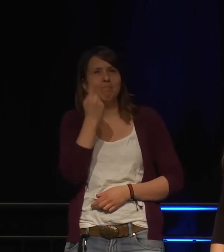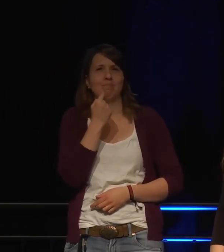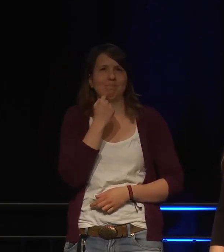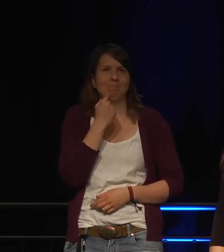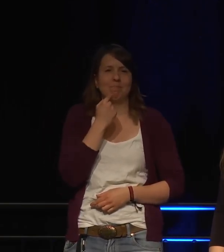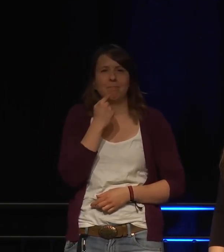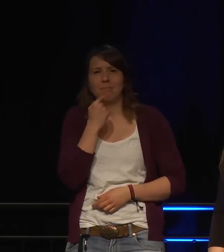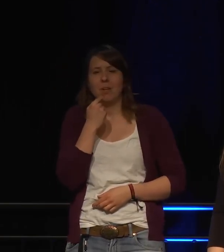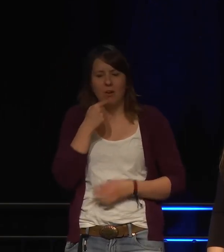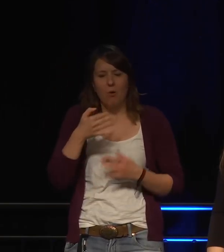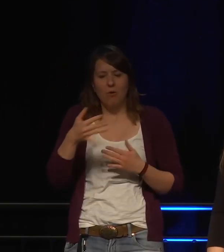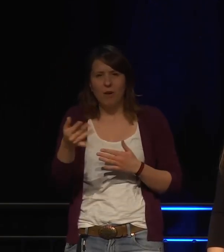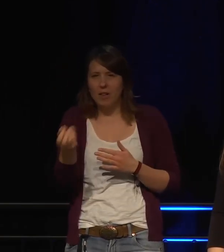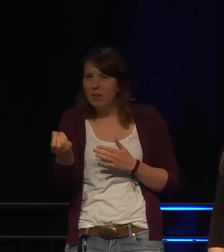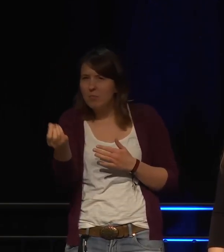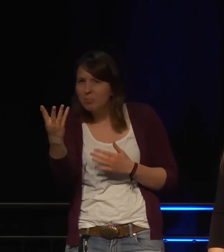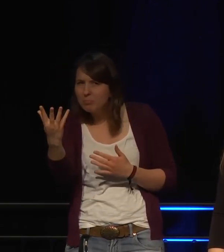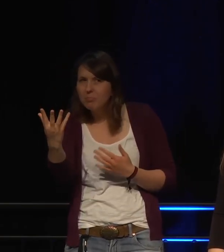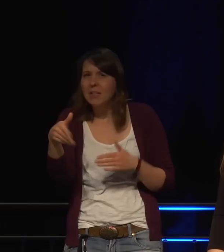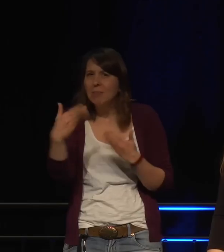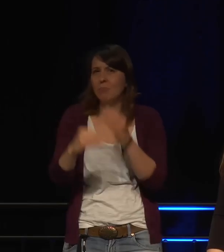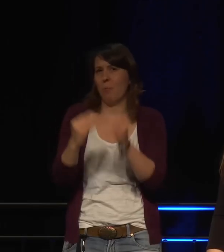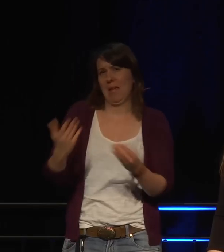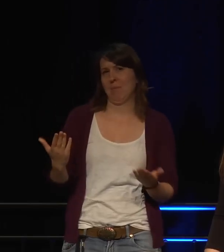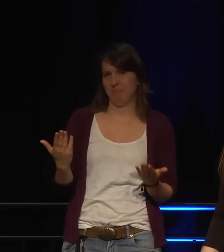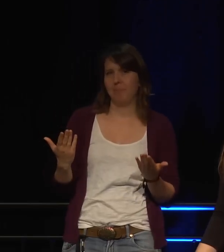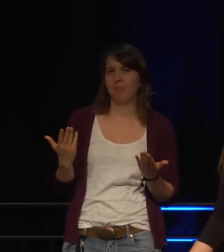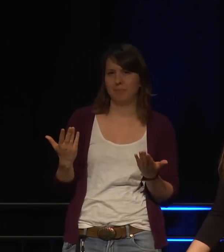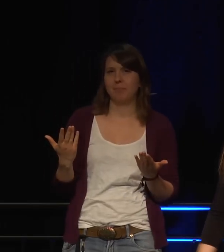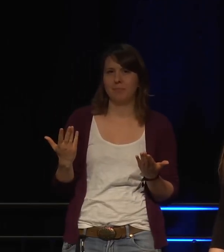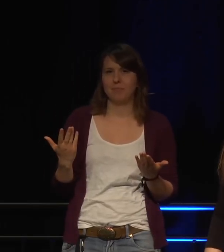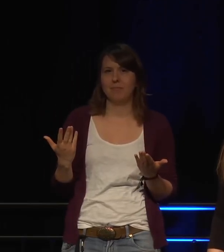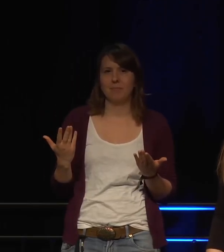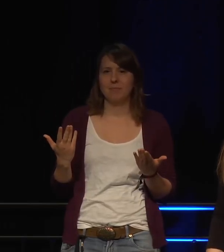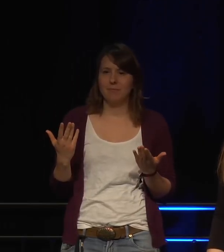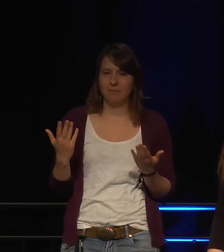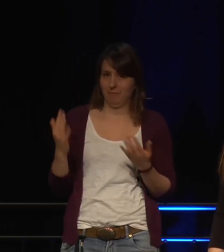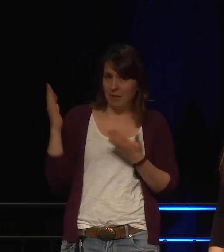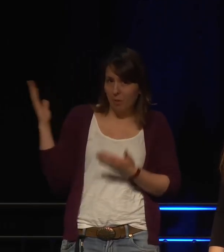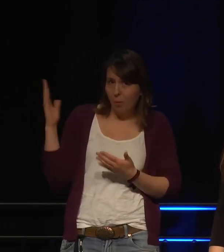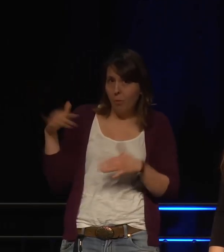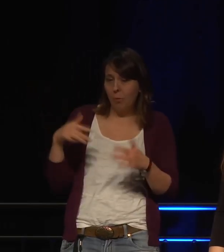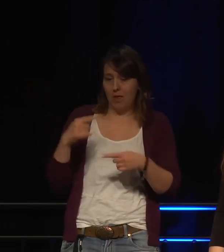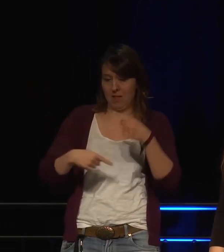which is quite going to be a huge development.